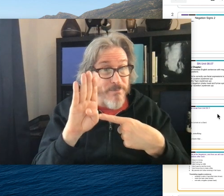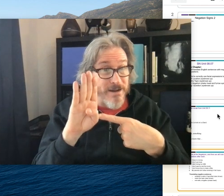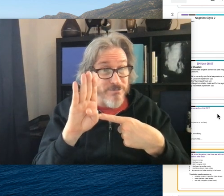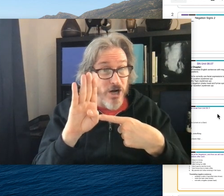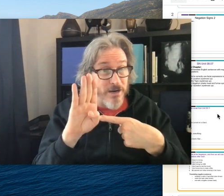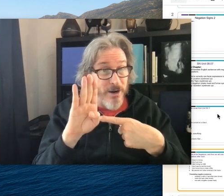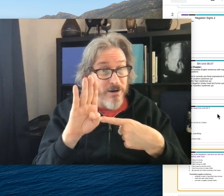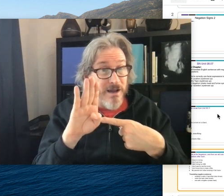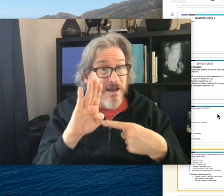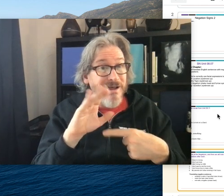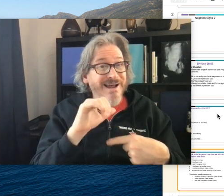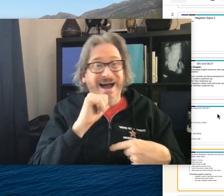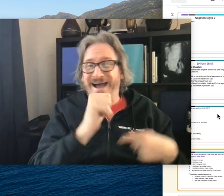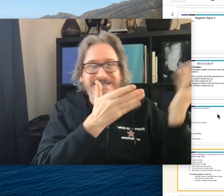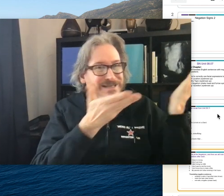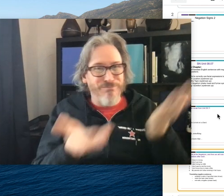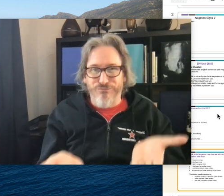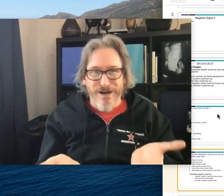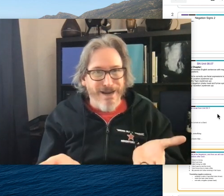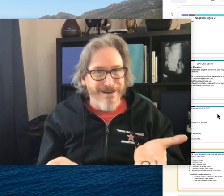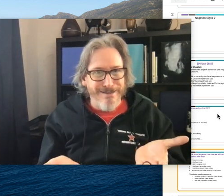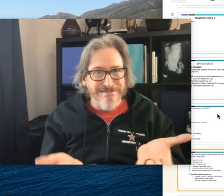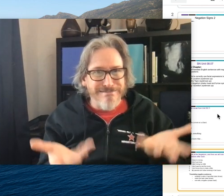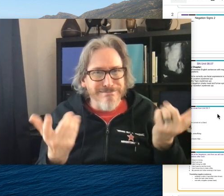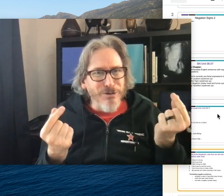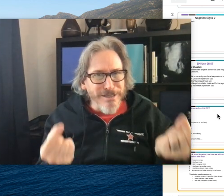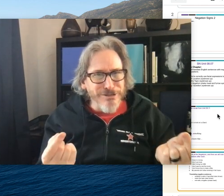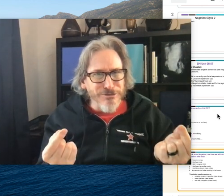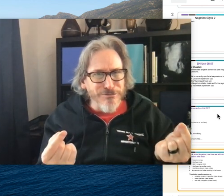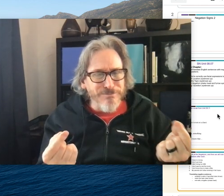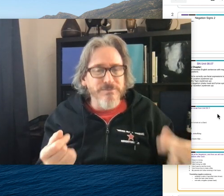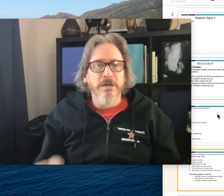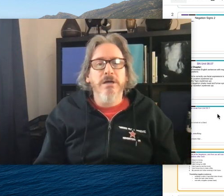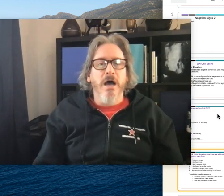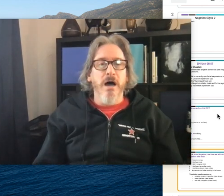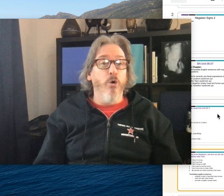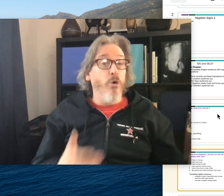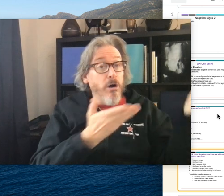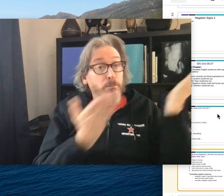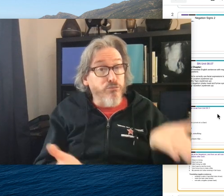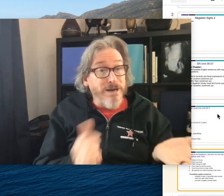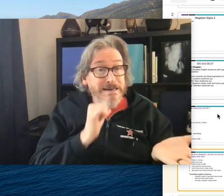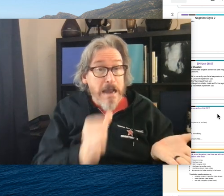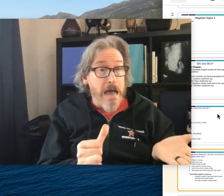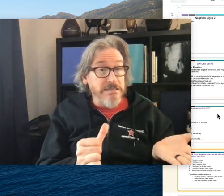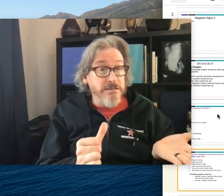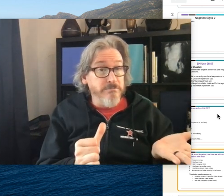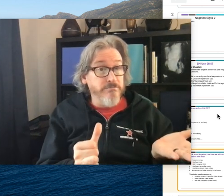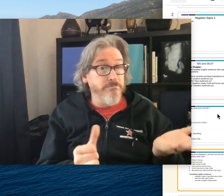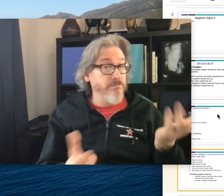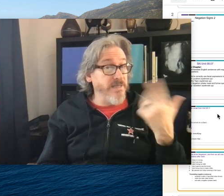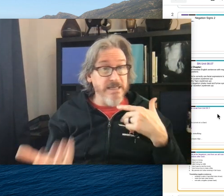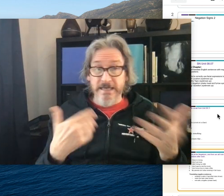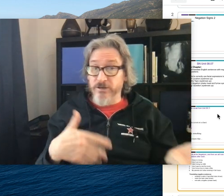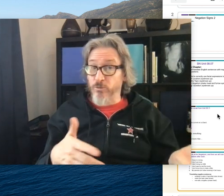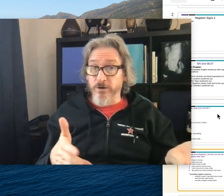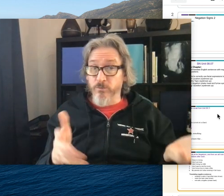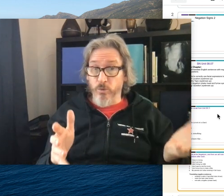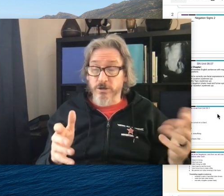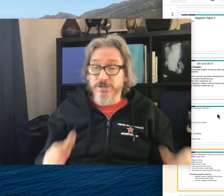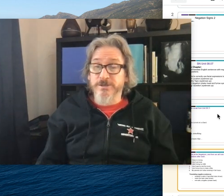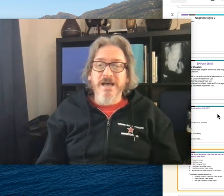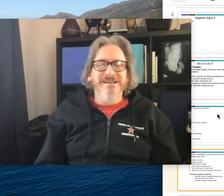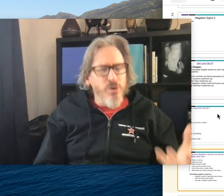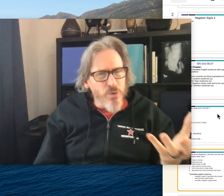here's the topic I'm talking about. I didn't bring. What do I do? Or bring not. Either